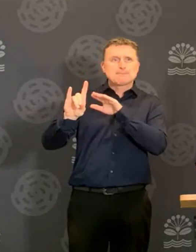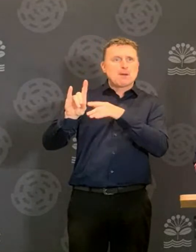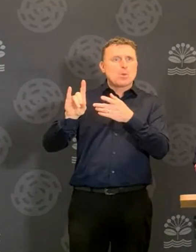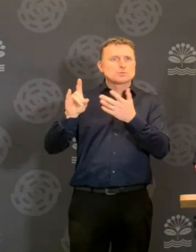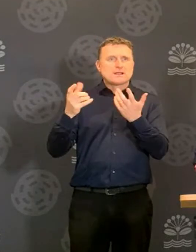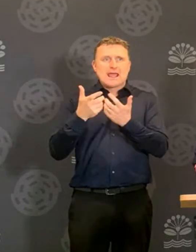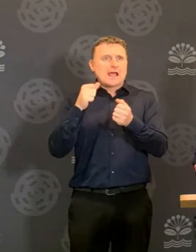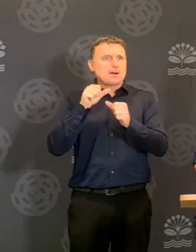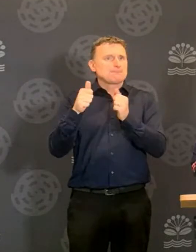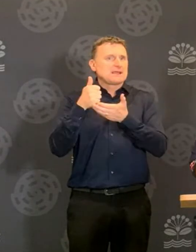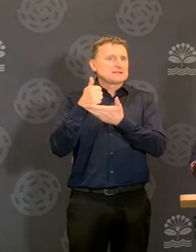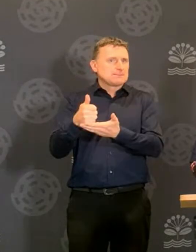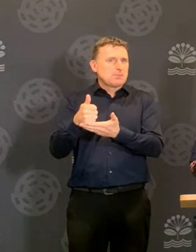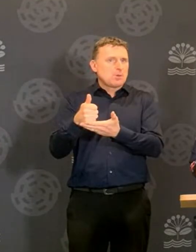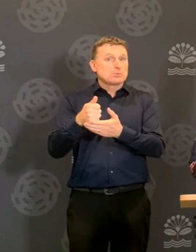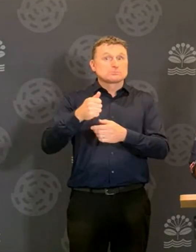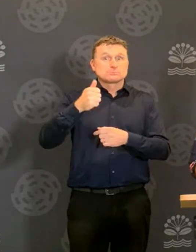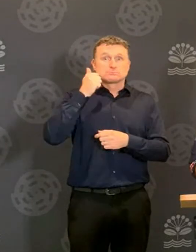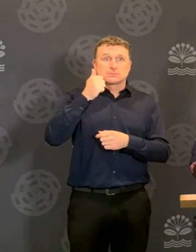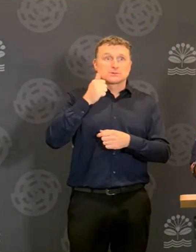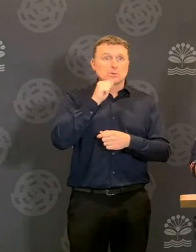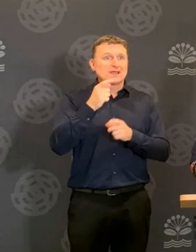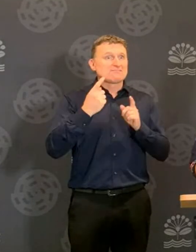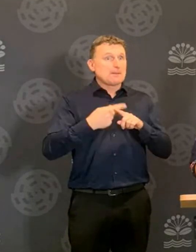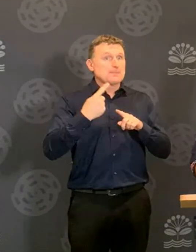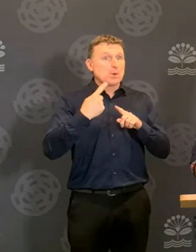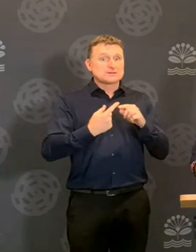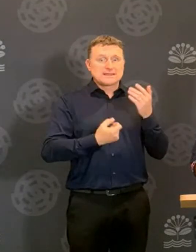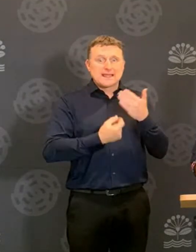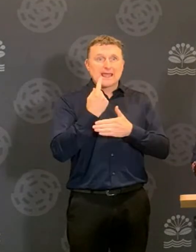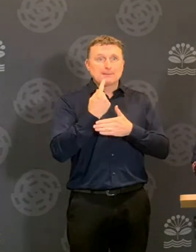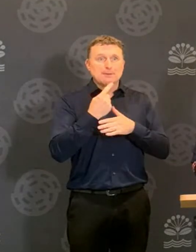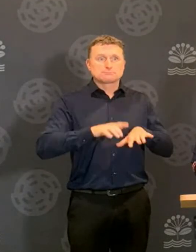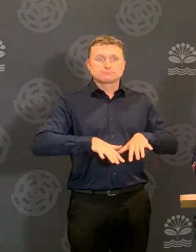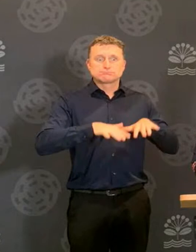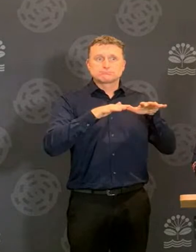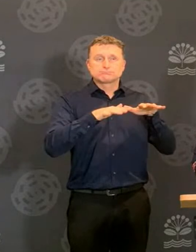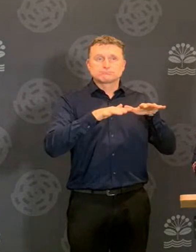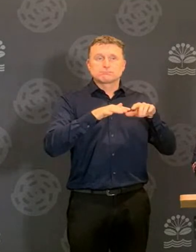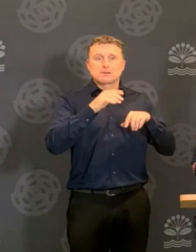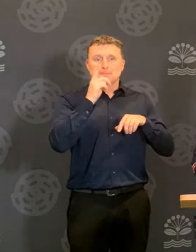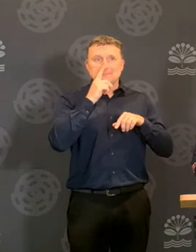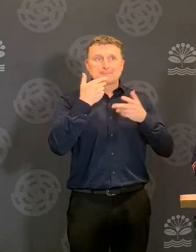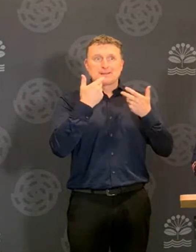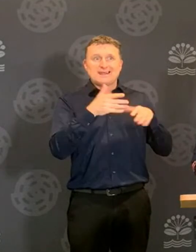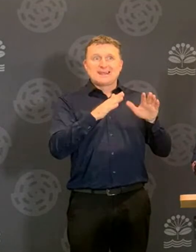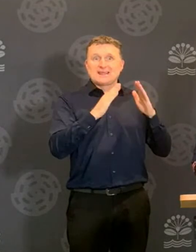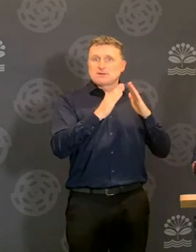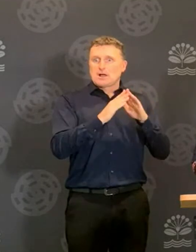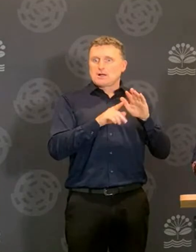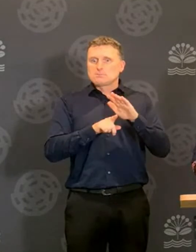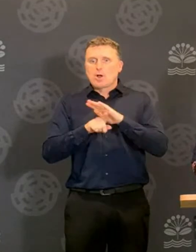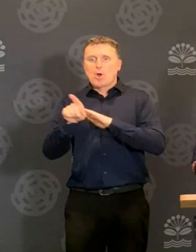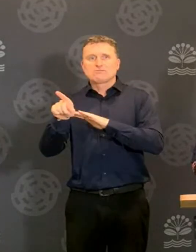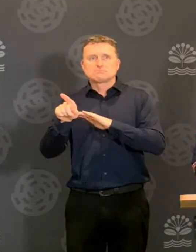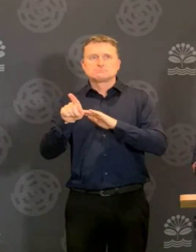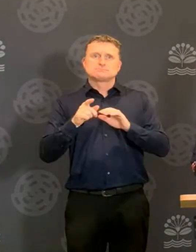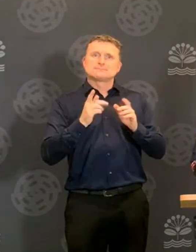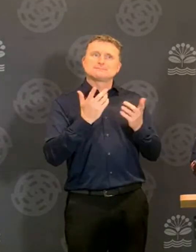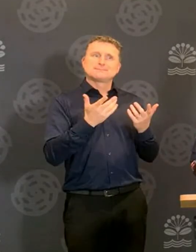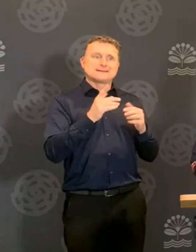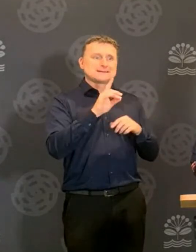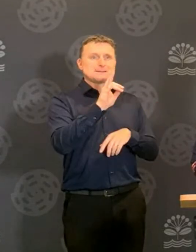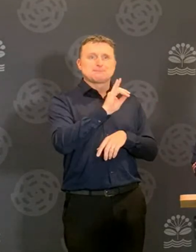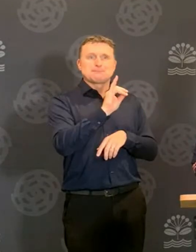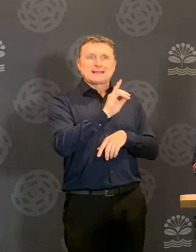well. So we know that during times like this, if people have to leave their homes, often one of the barriers to them doing that is separation from